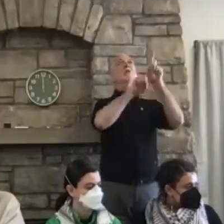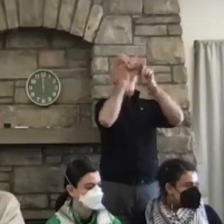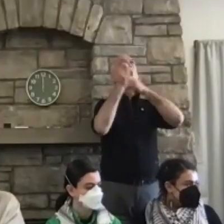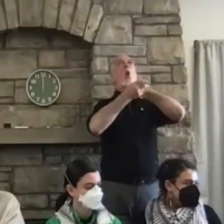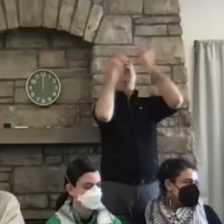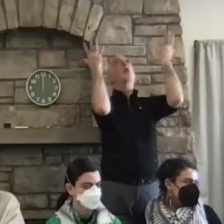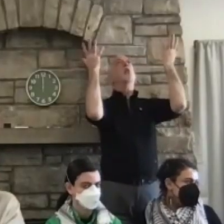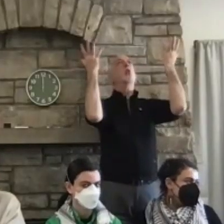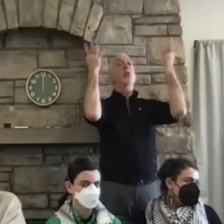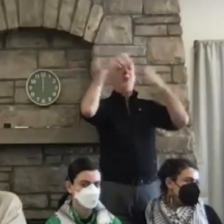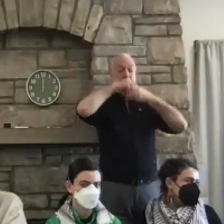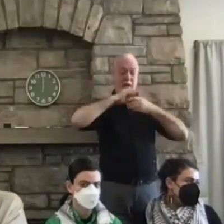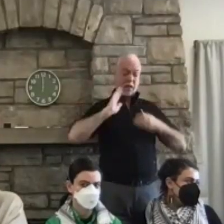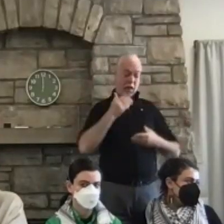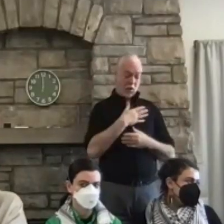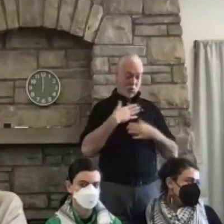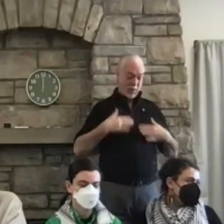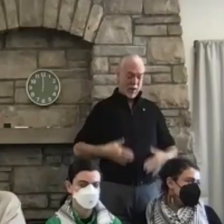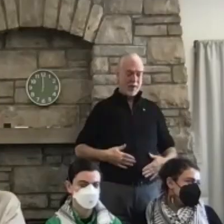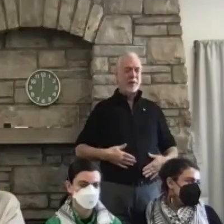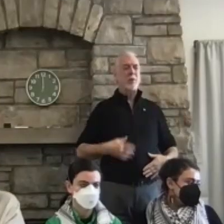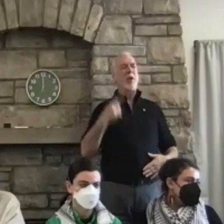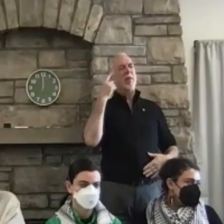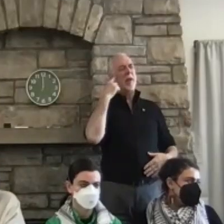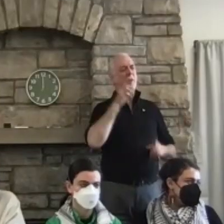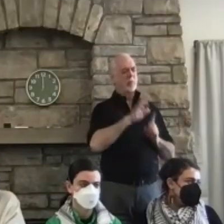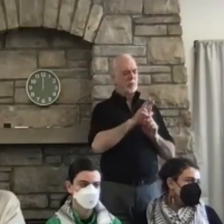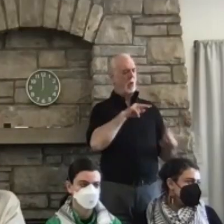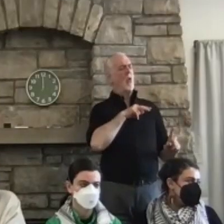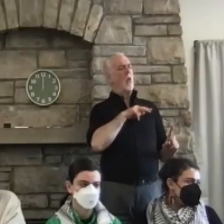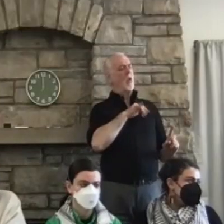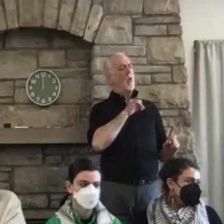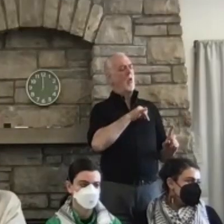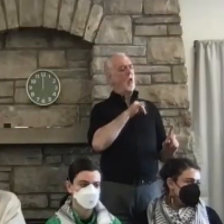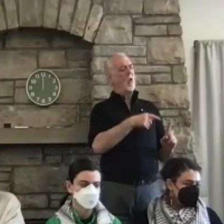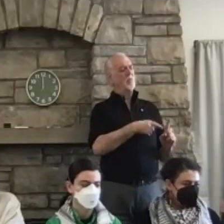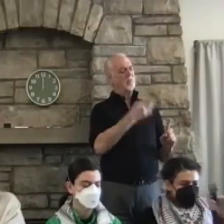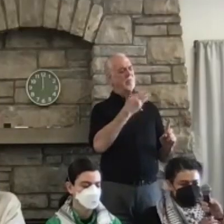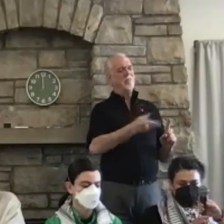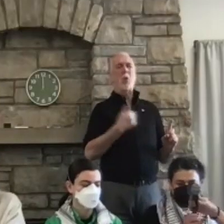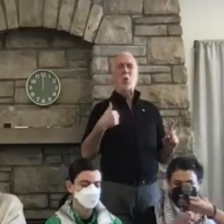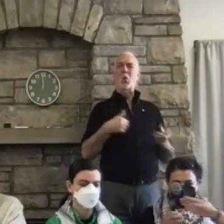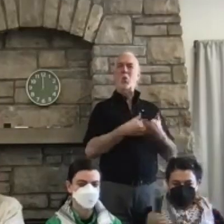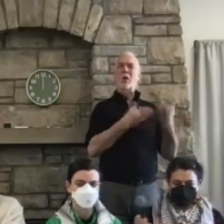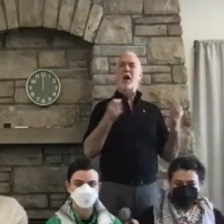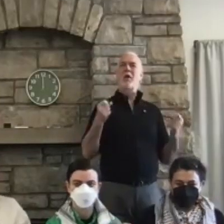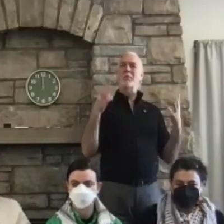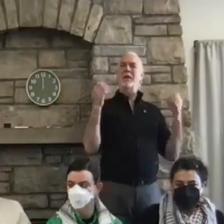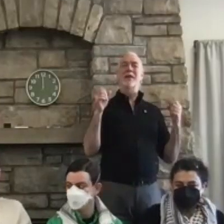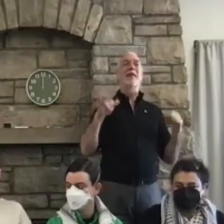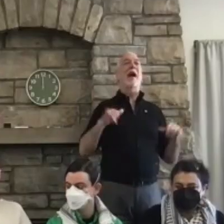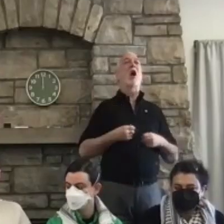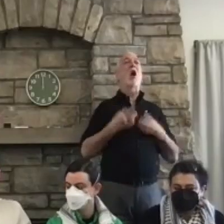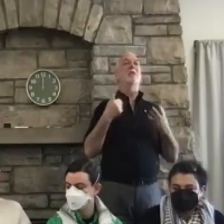so special and beautiful and amazing, that really brings me a lot of joy. Oh, yeah. Oh,